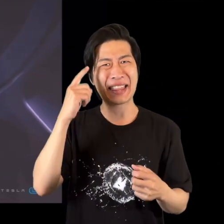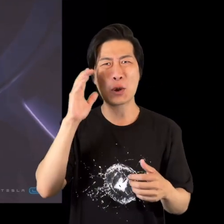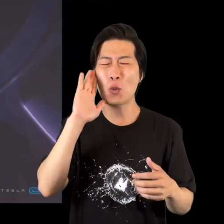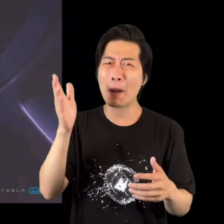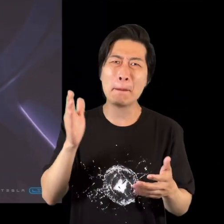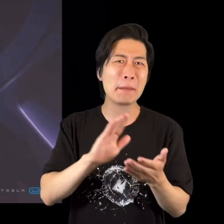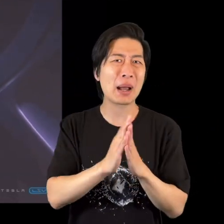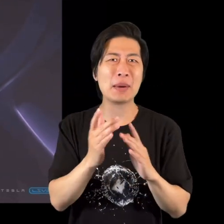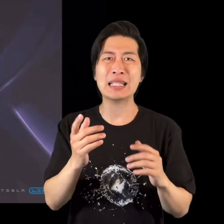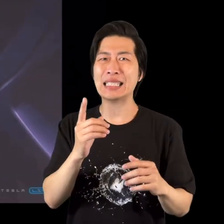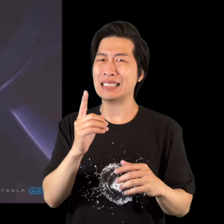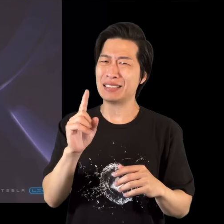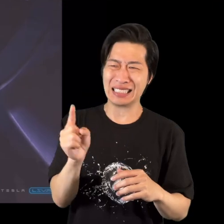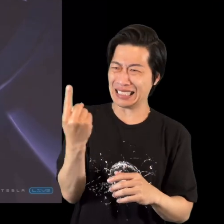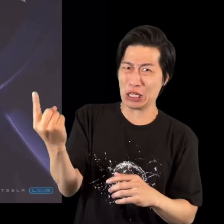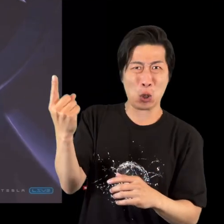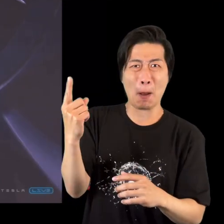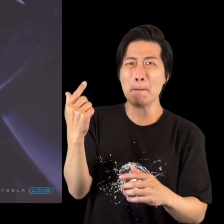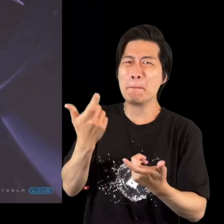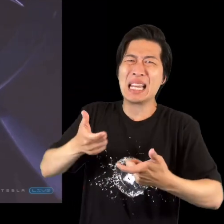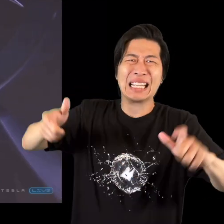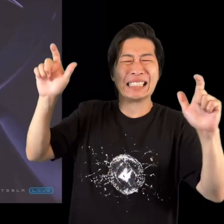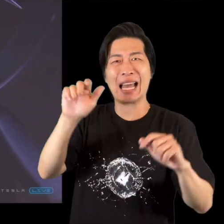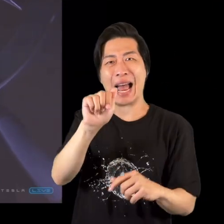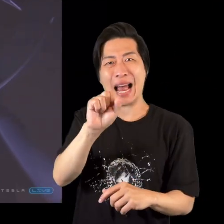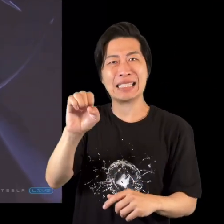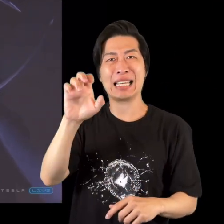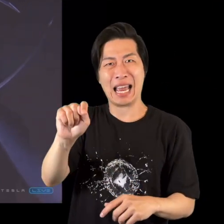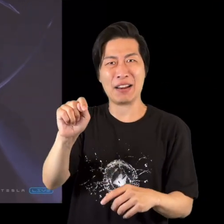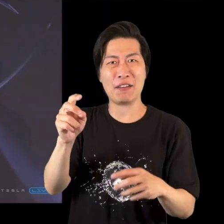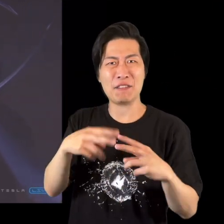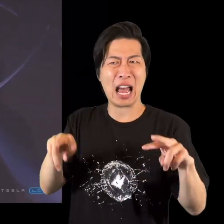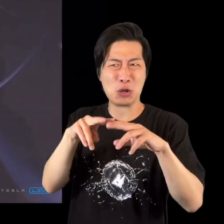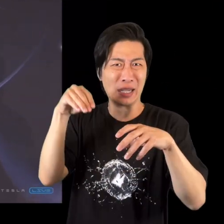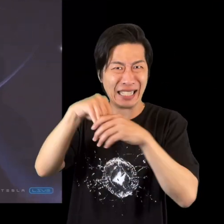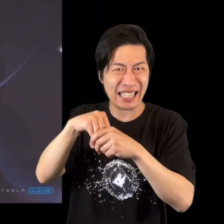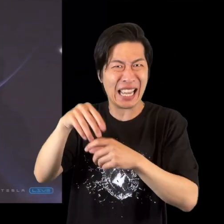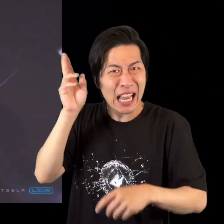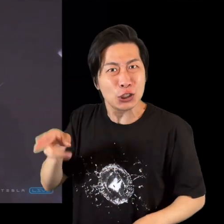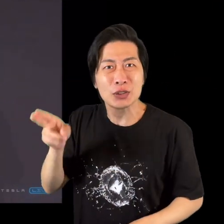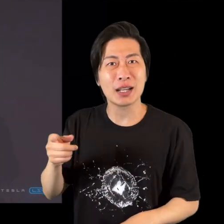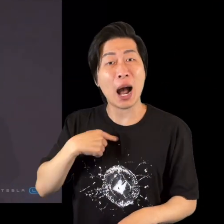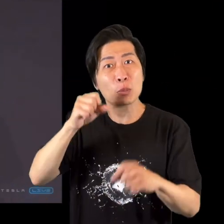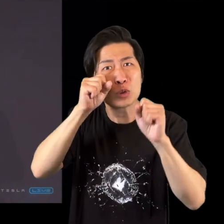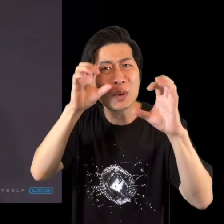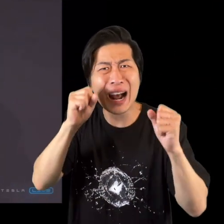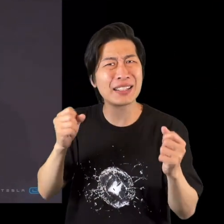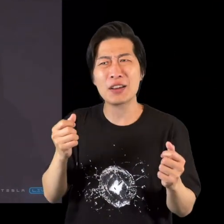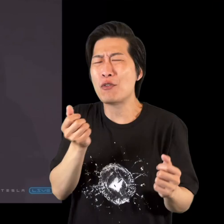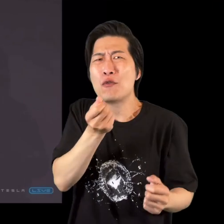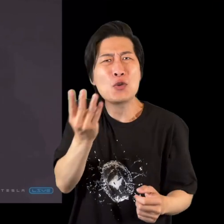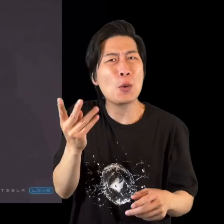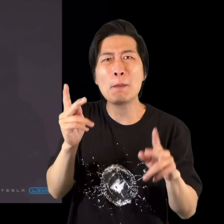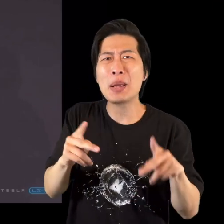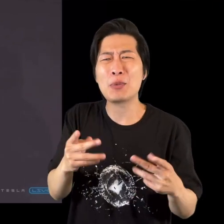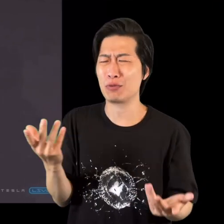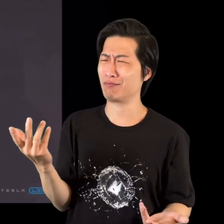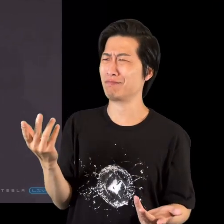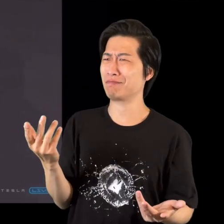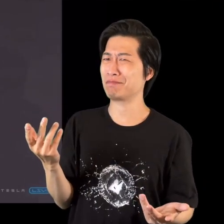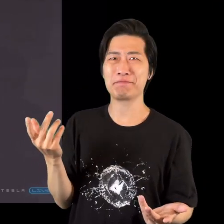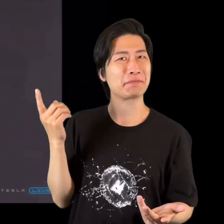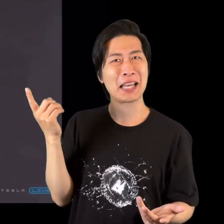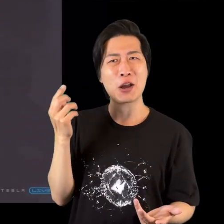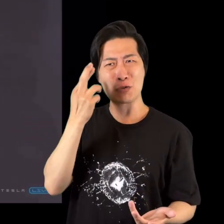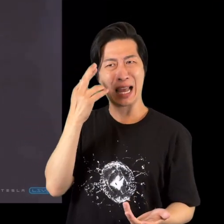I'm actually surprised that so few people realize this, or maybe they just don't believe it's real,